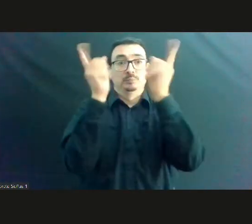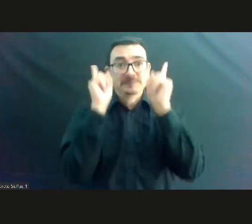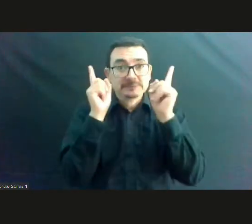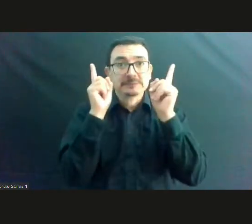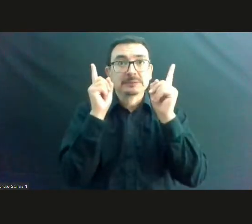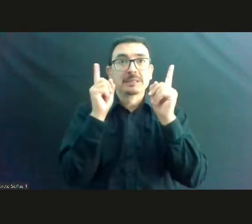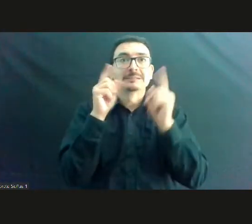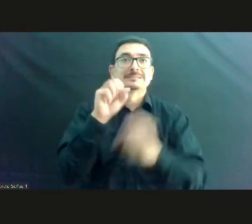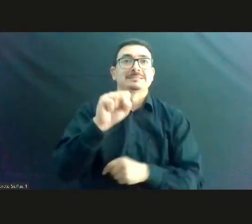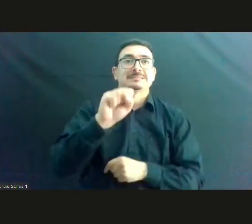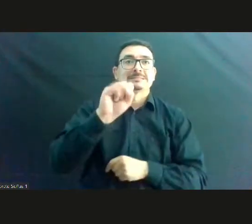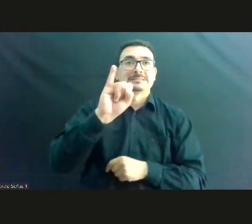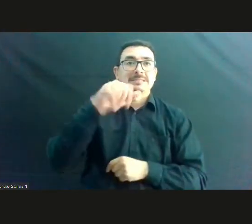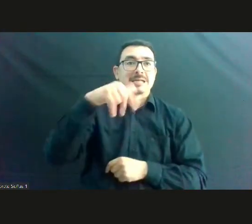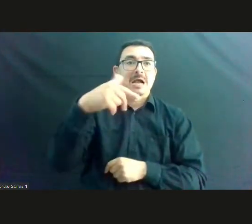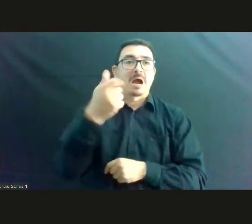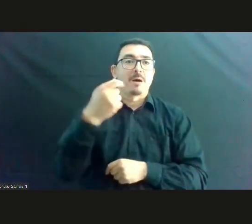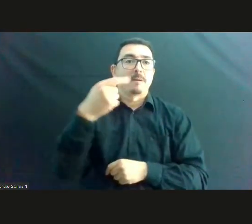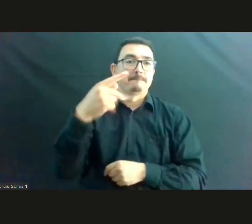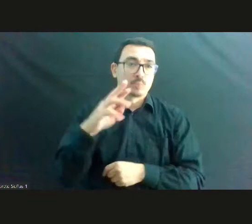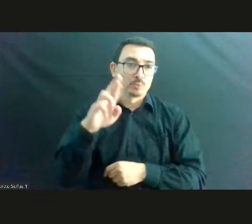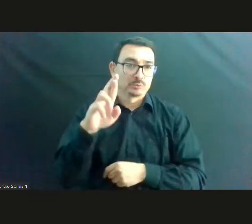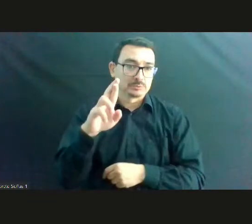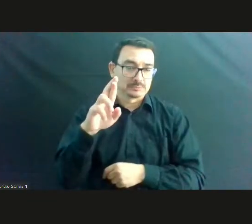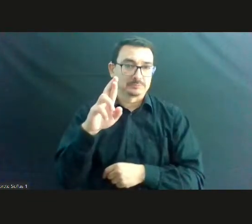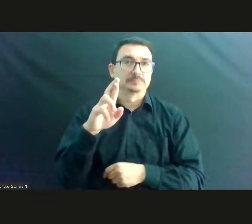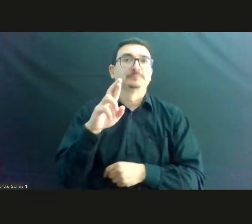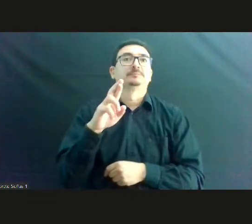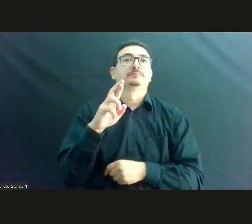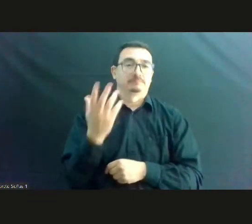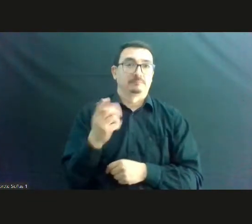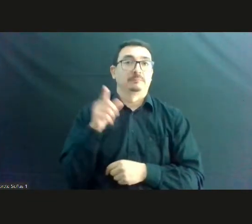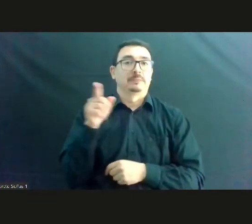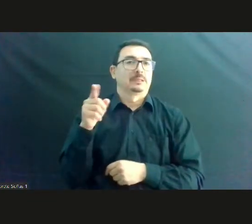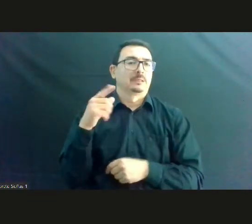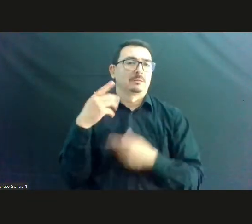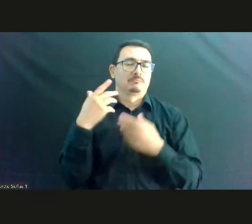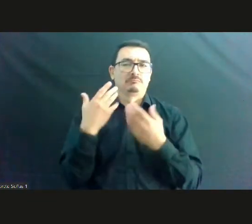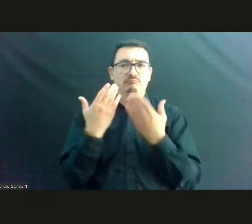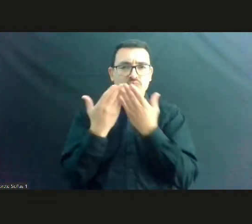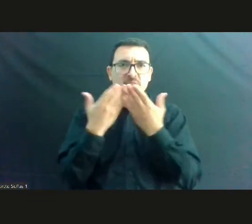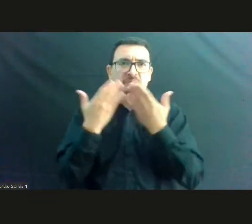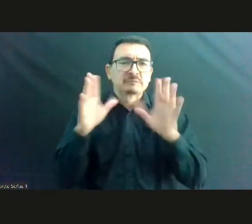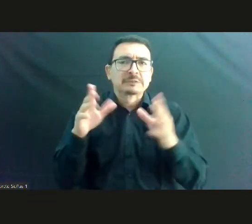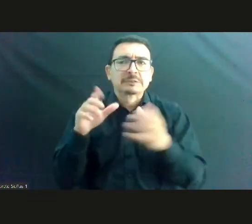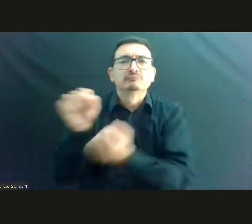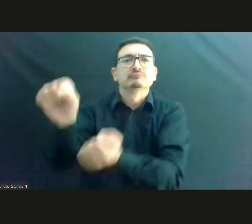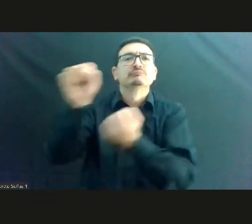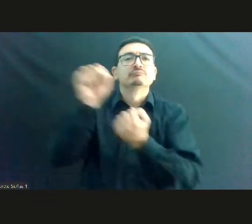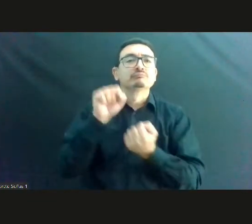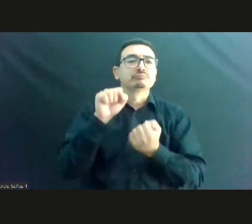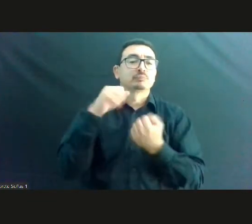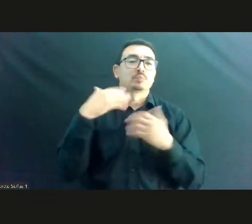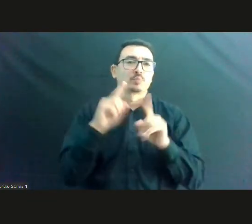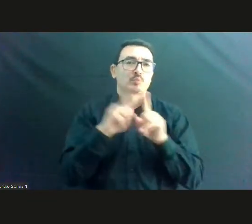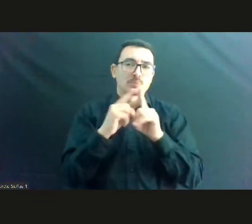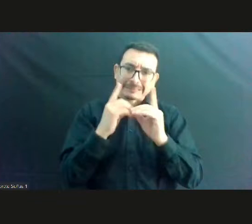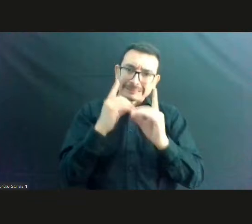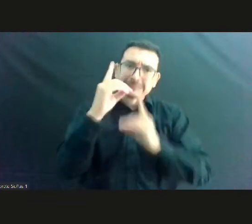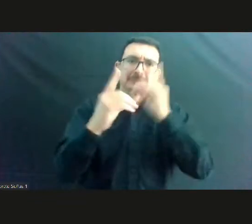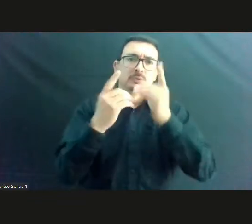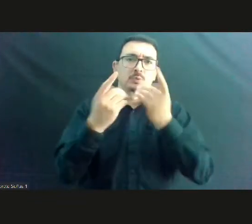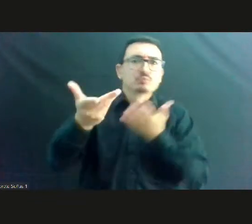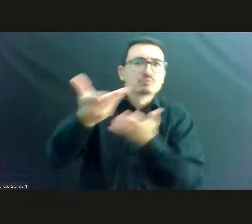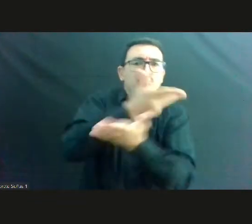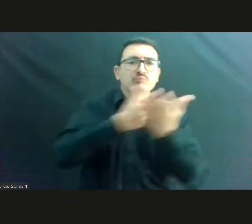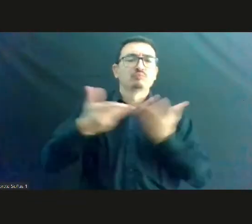12 countries in three continents. Before becoming minister, he was the executive president of the Instituto Nacional